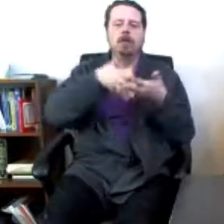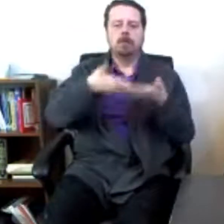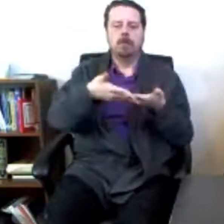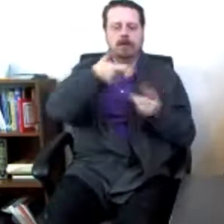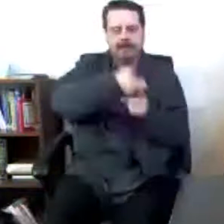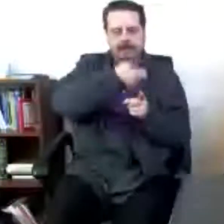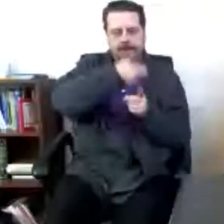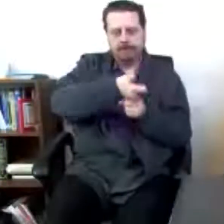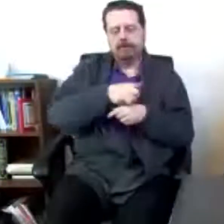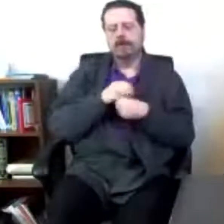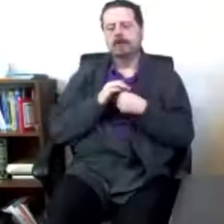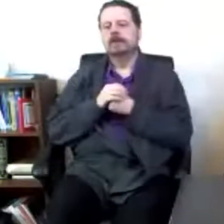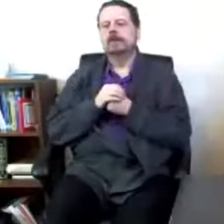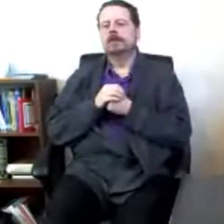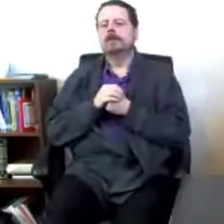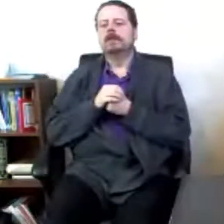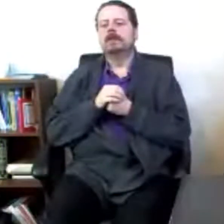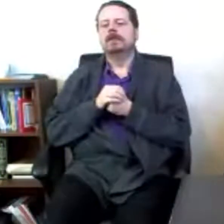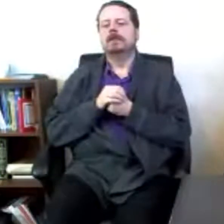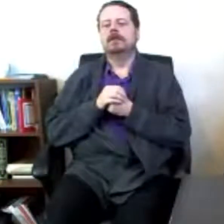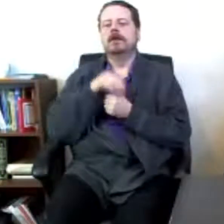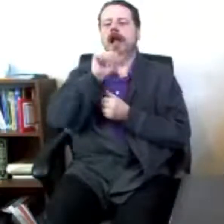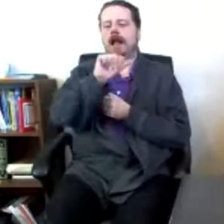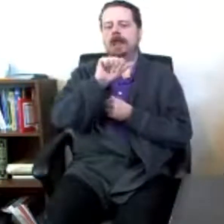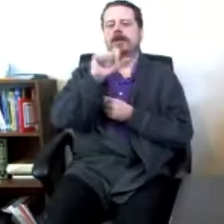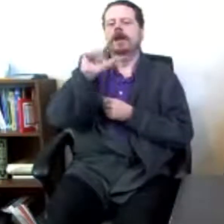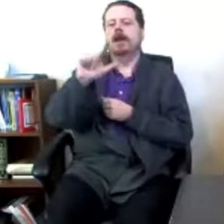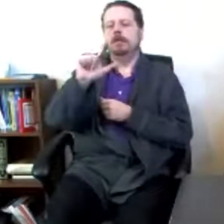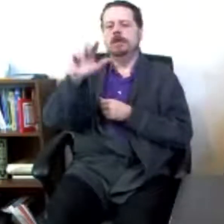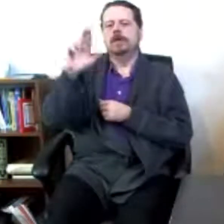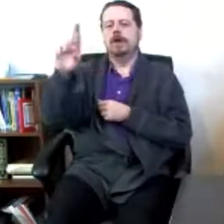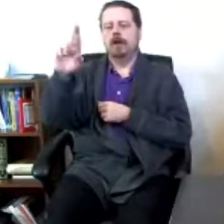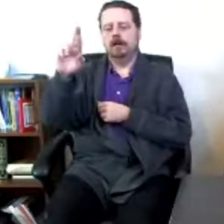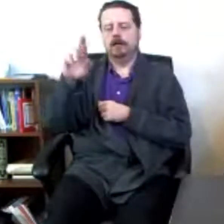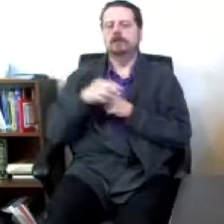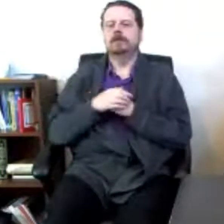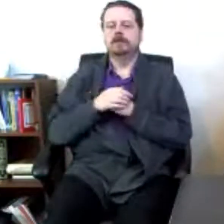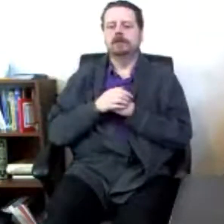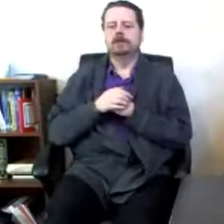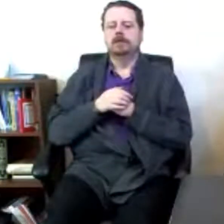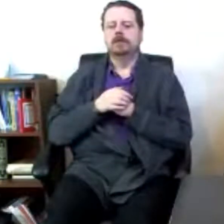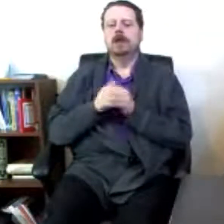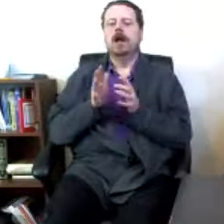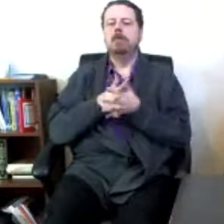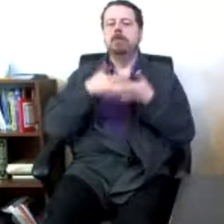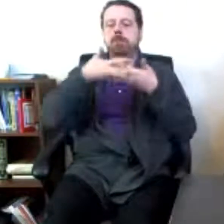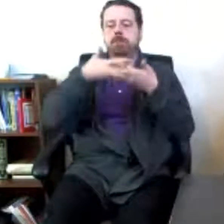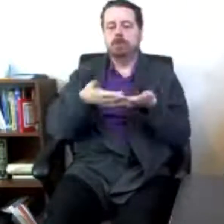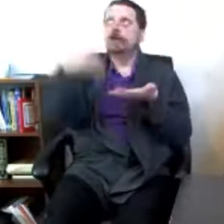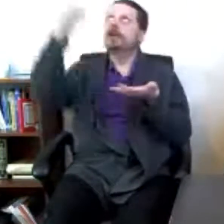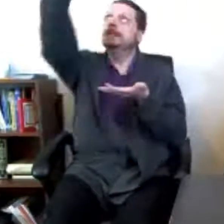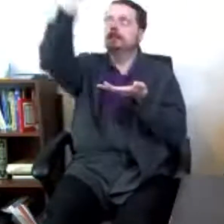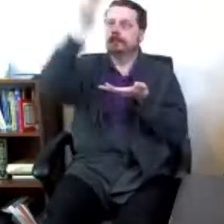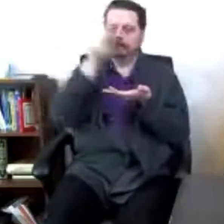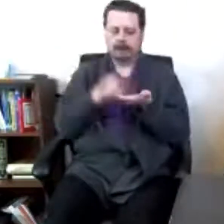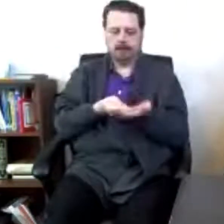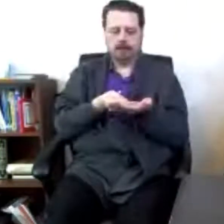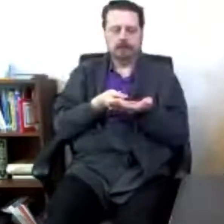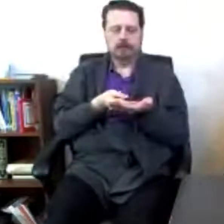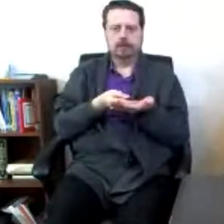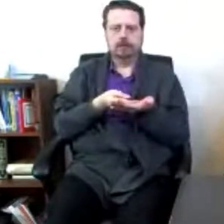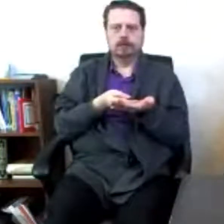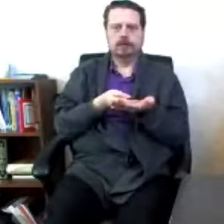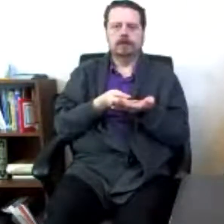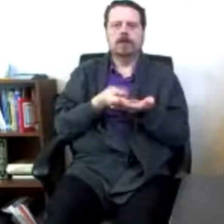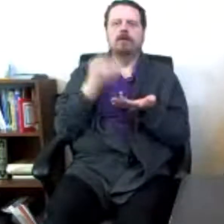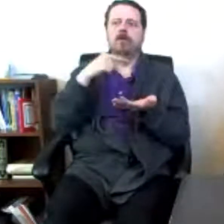Quran. So here it says Alif Lam Ra, a book that has been sent down to you